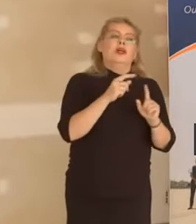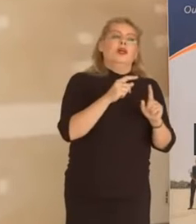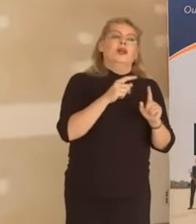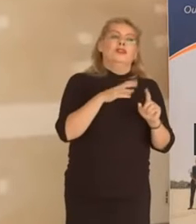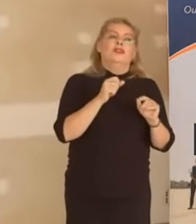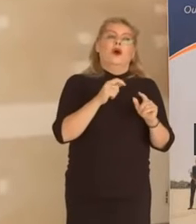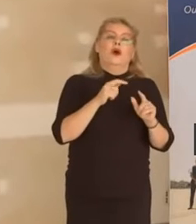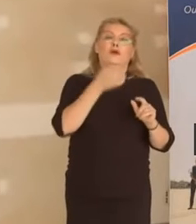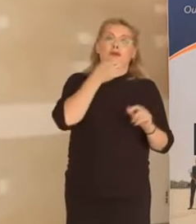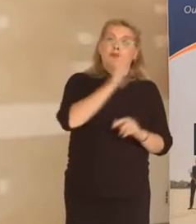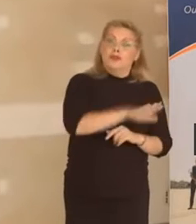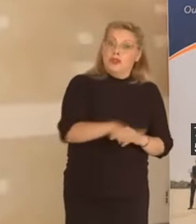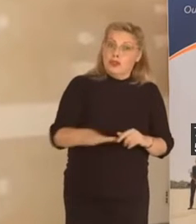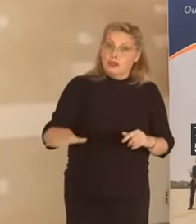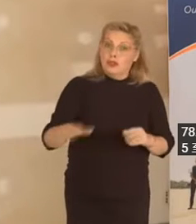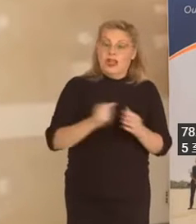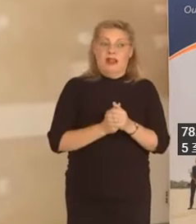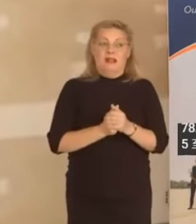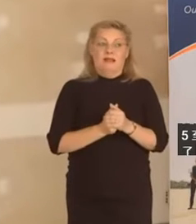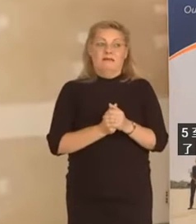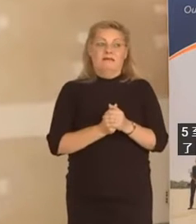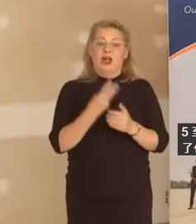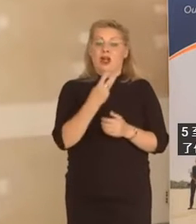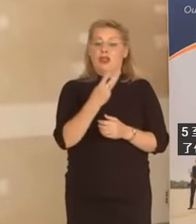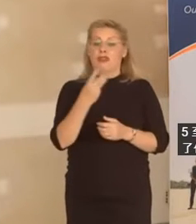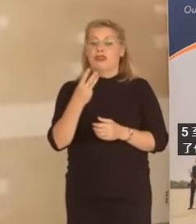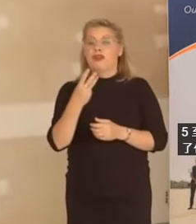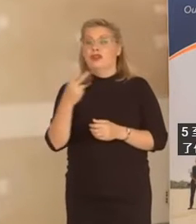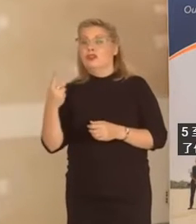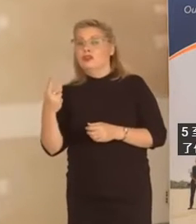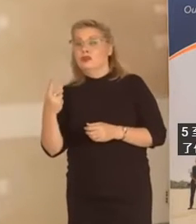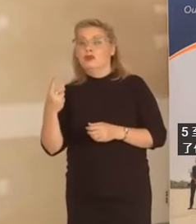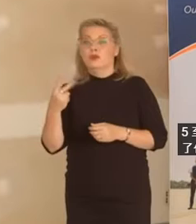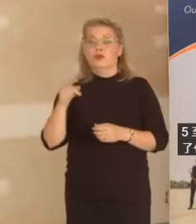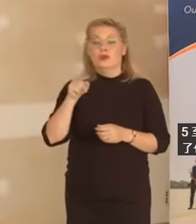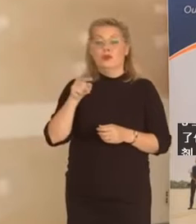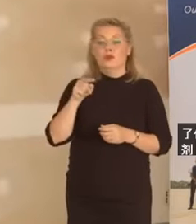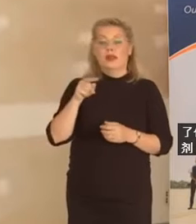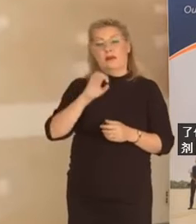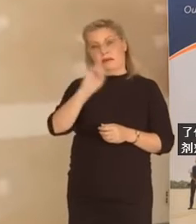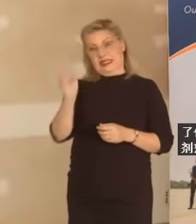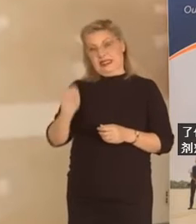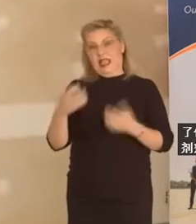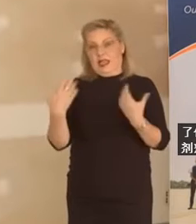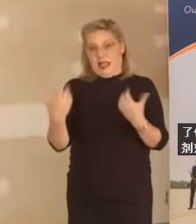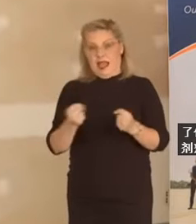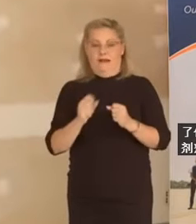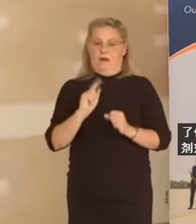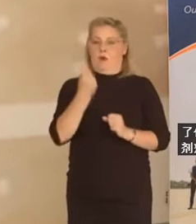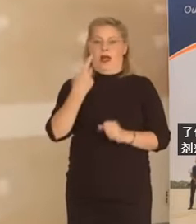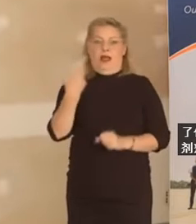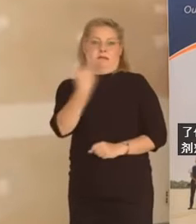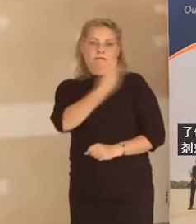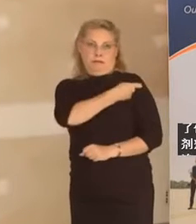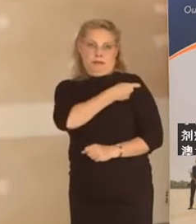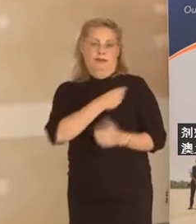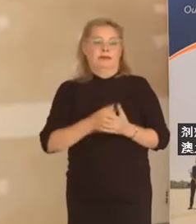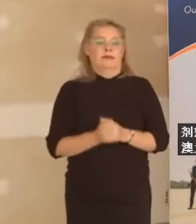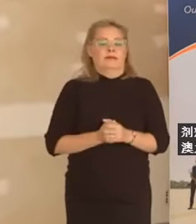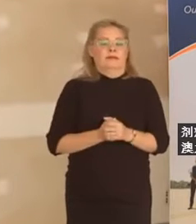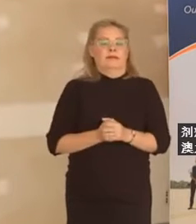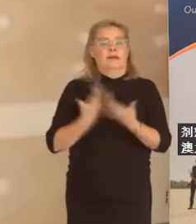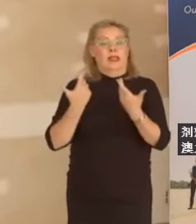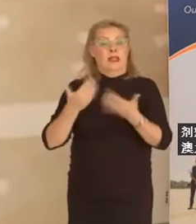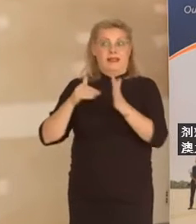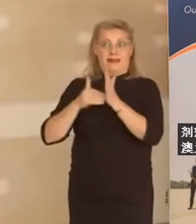11, 42.2% have now received their primary dose, their first dose of vaccine. And following advice from